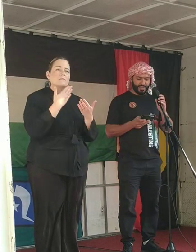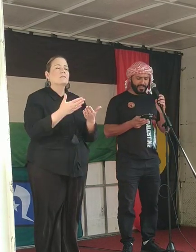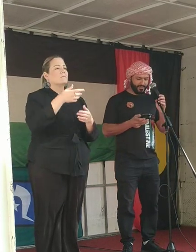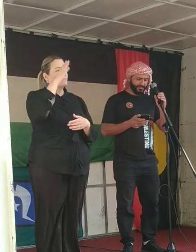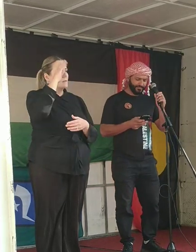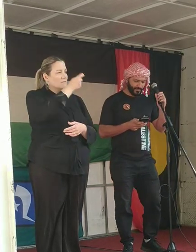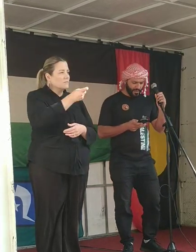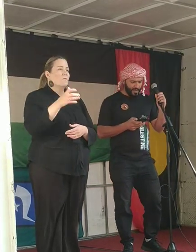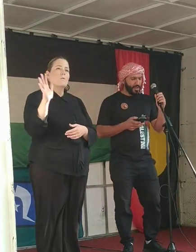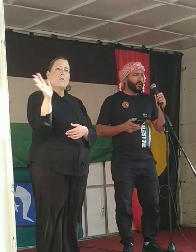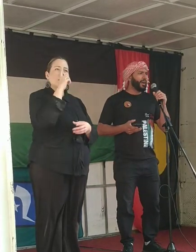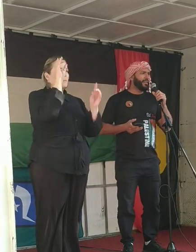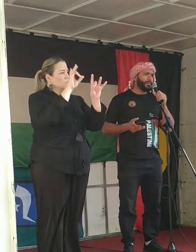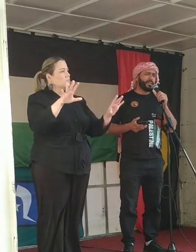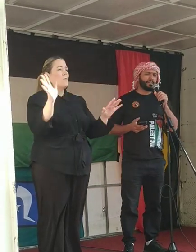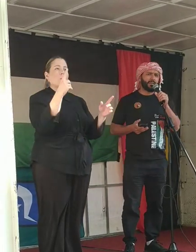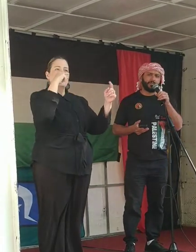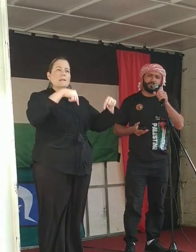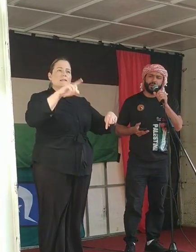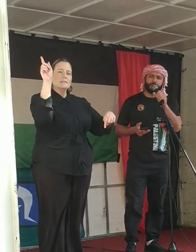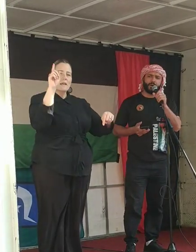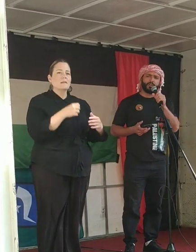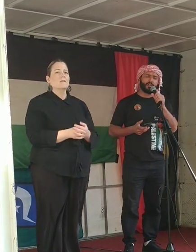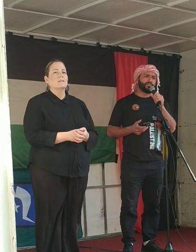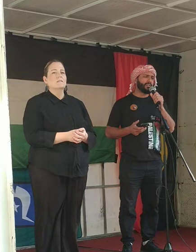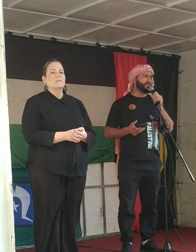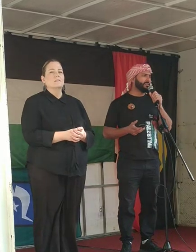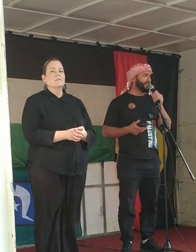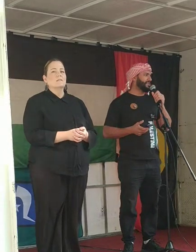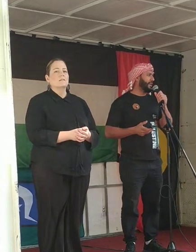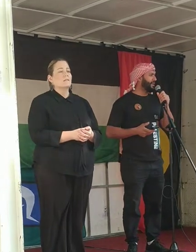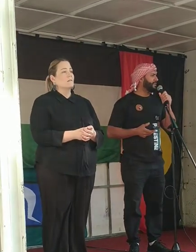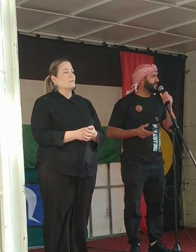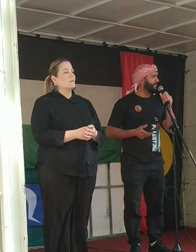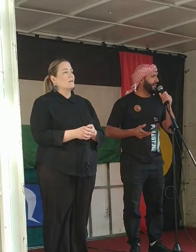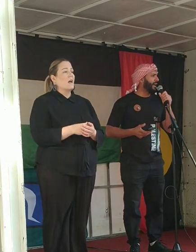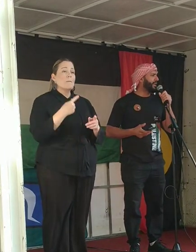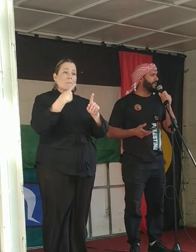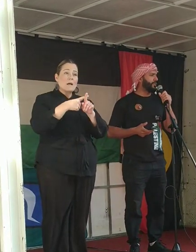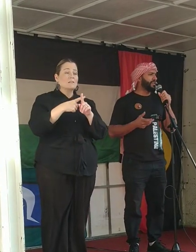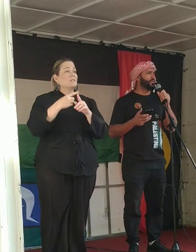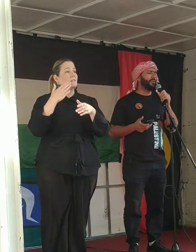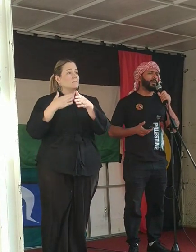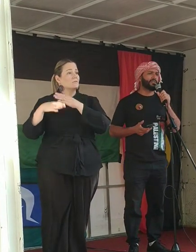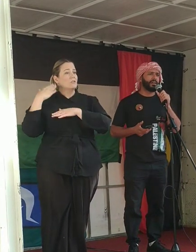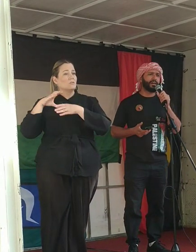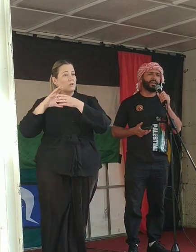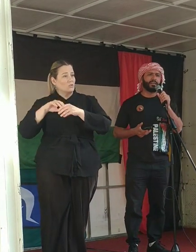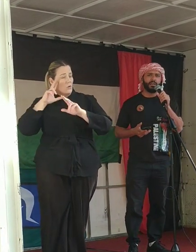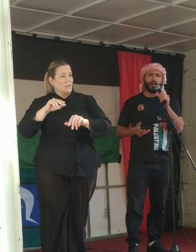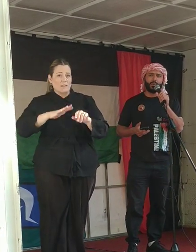with us today. May the peace and be upon the traditional custodians of the land on which we